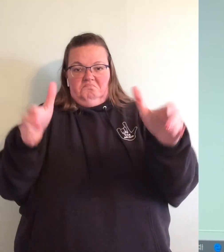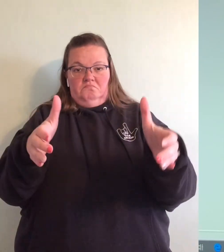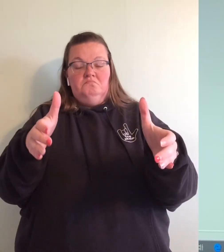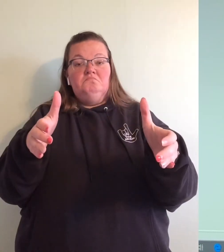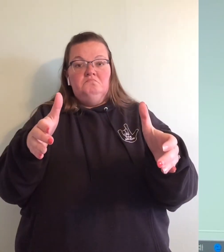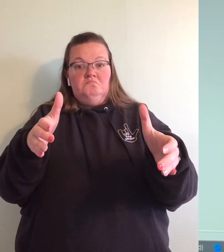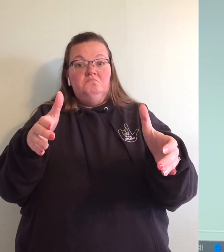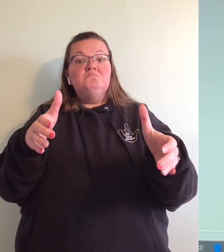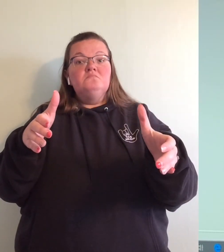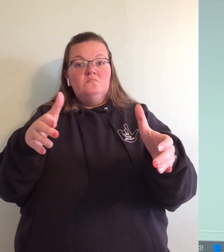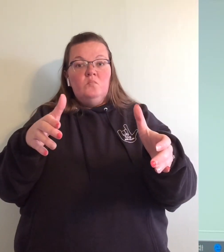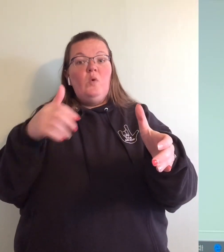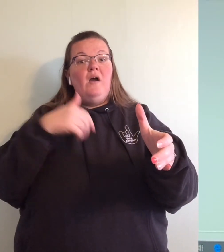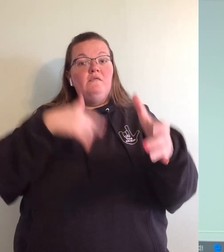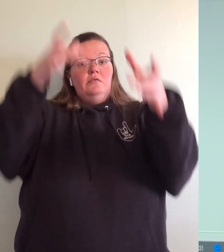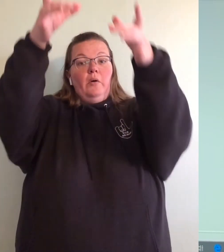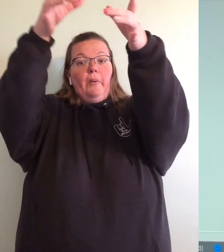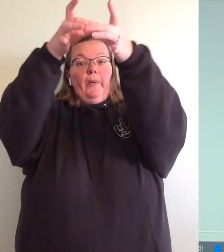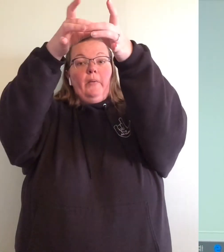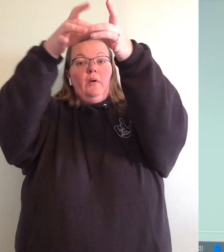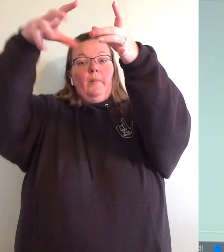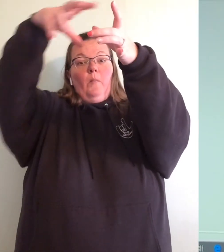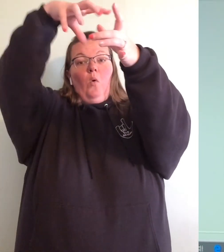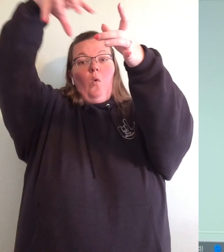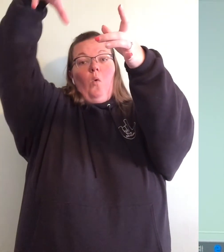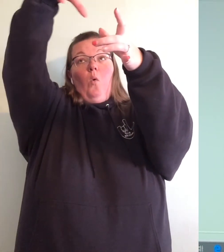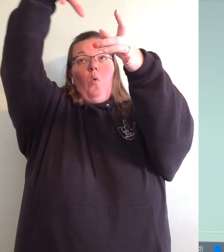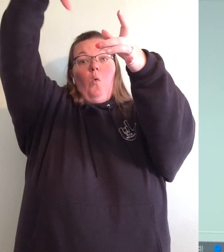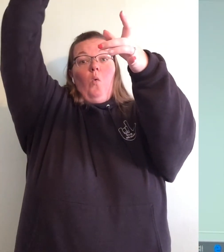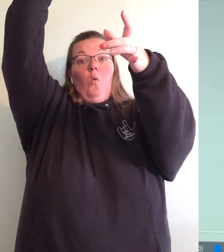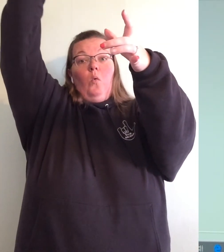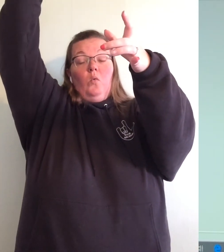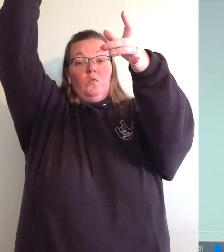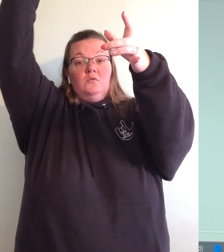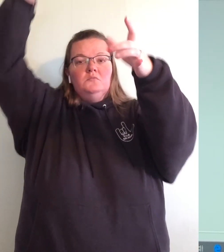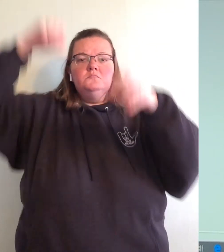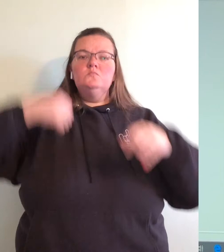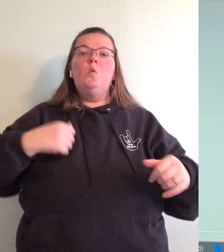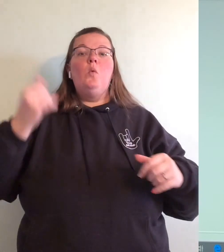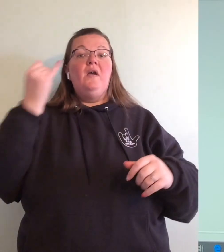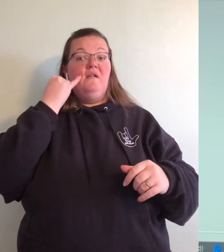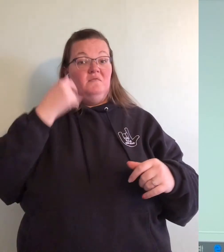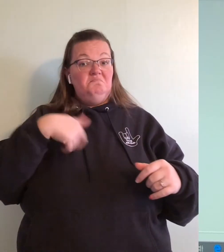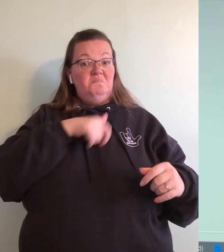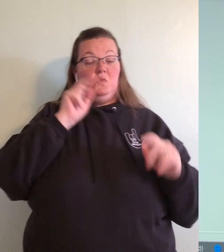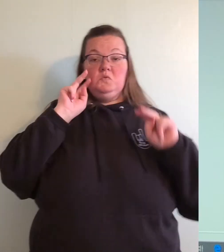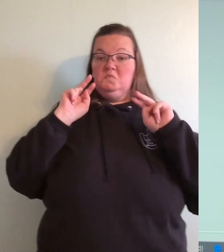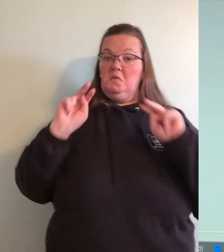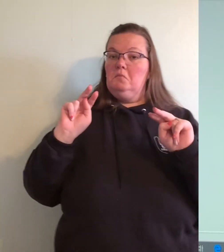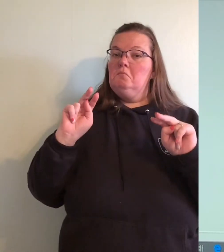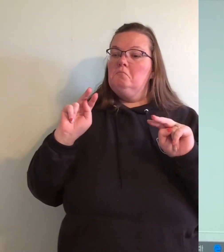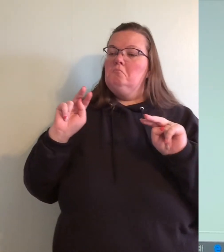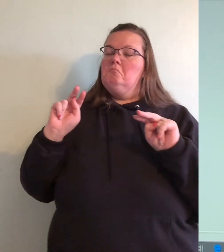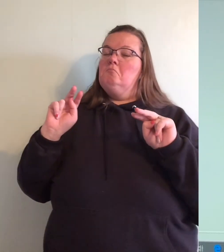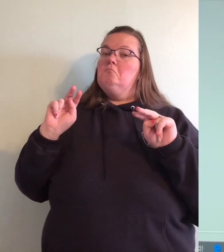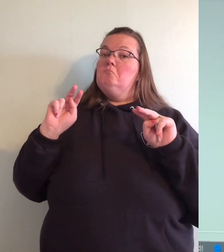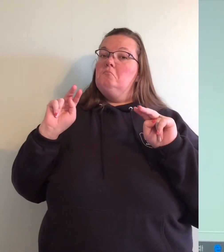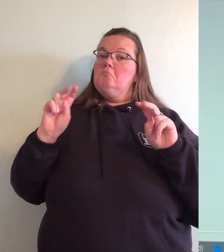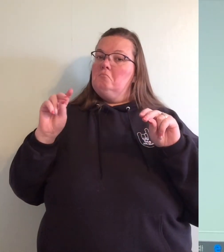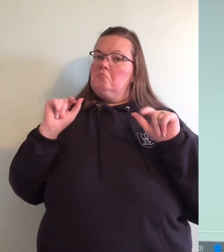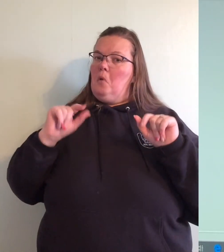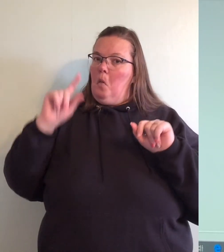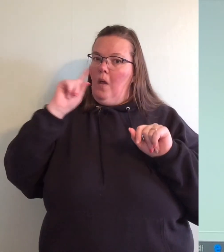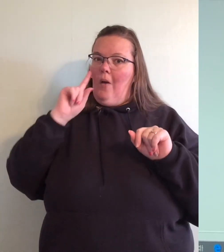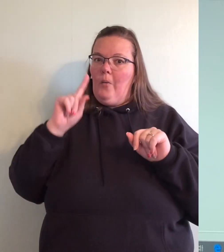hole in the roof smoke was going out, so that when you saw it, especially if you were hungry, you at once thought